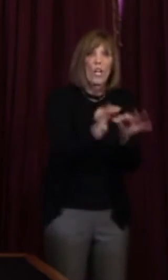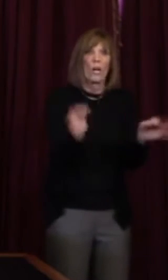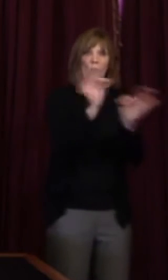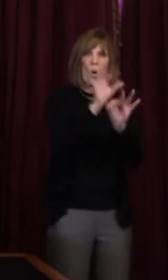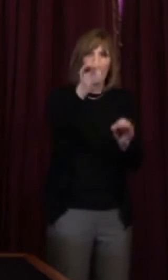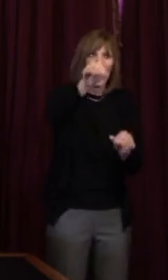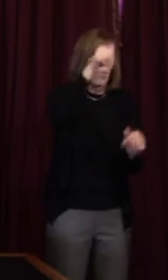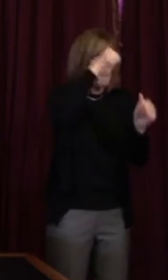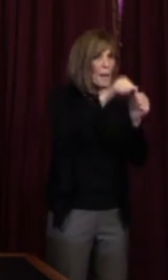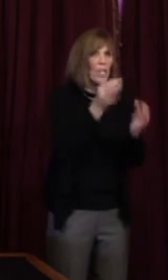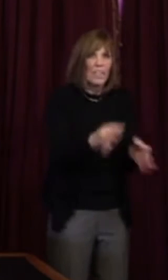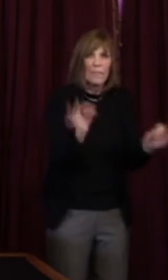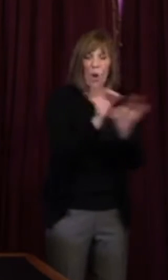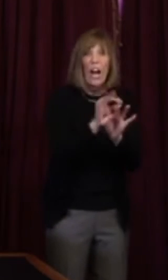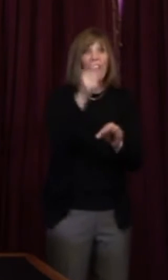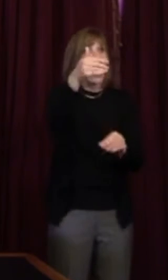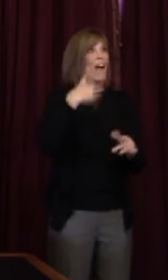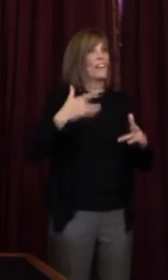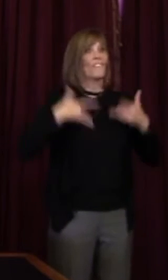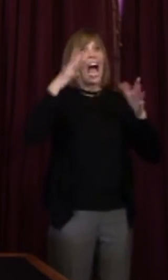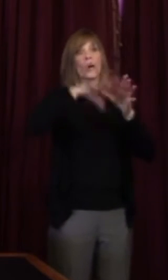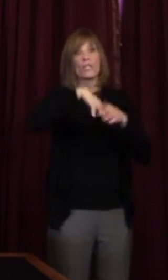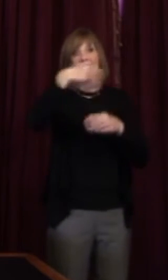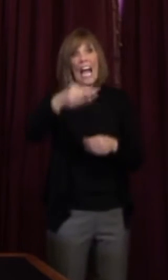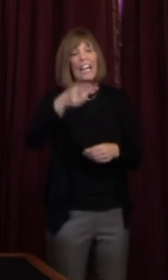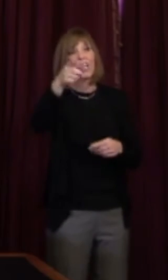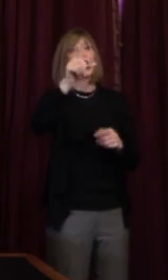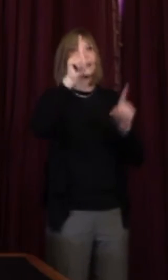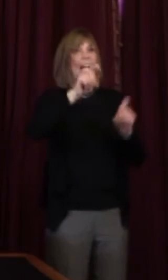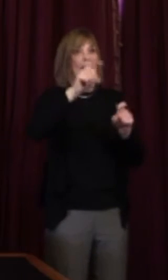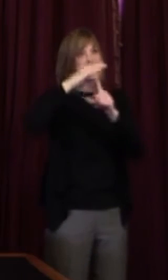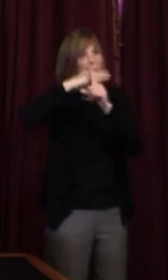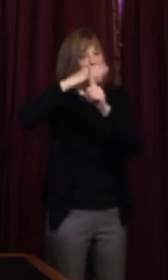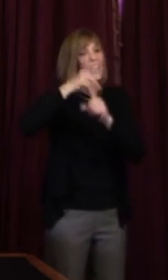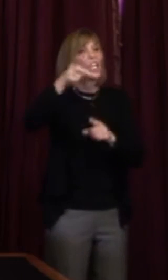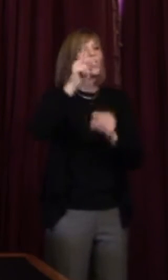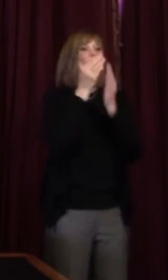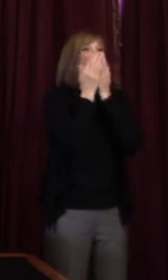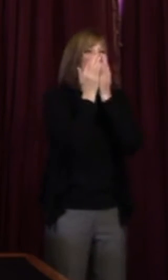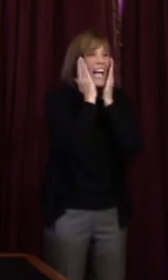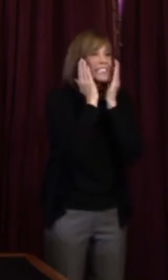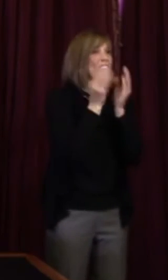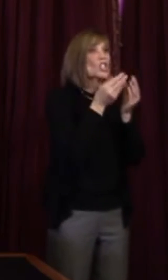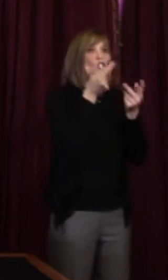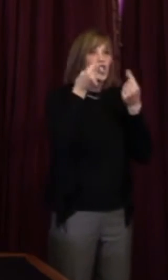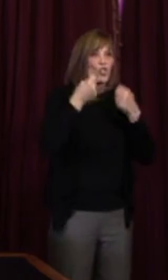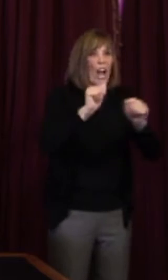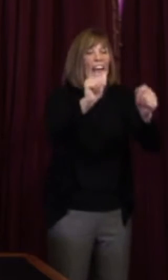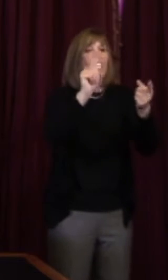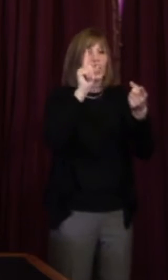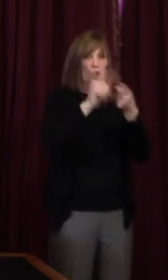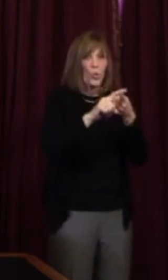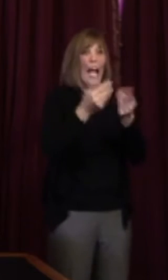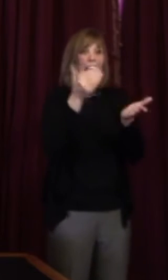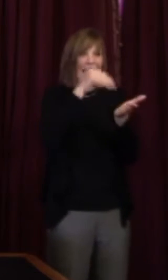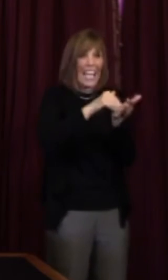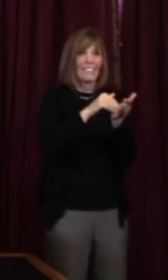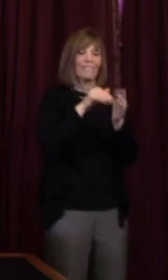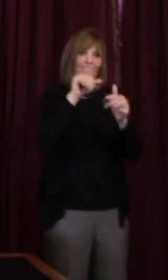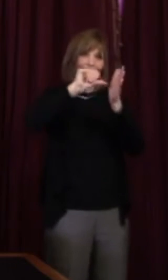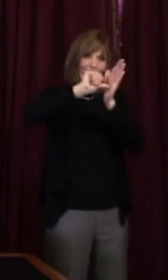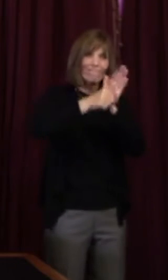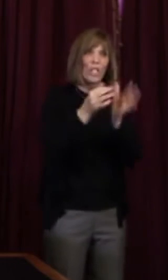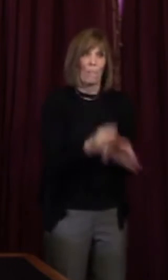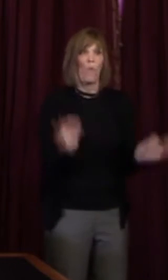that. They're holding them outdoors. They're taking temps. They're handing out masks. you know, trying to again reiterate the importance.